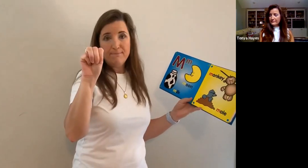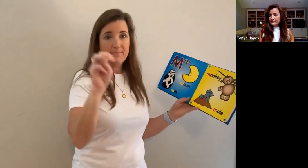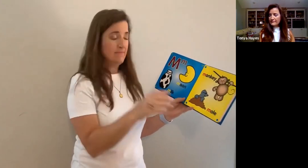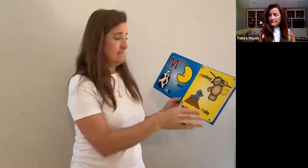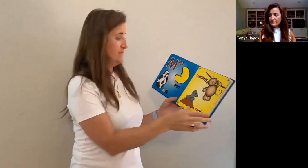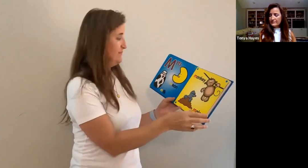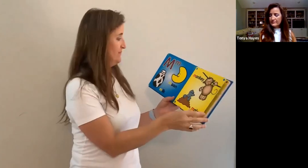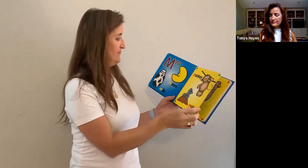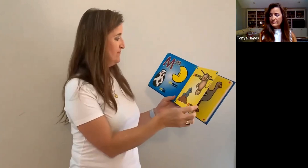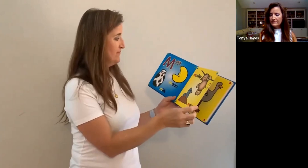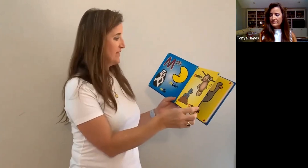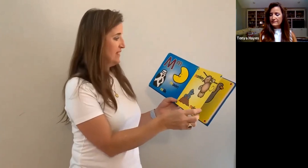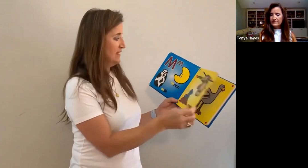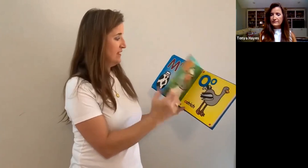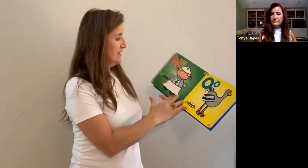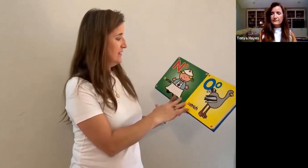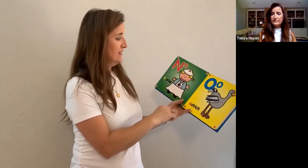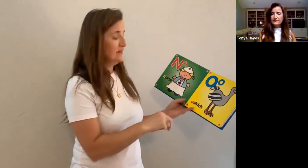M,